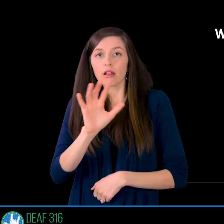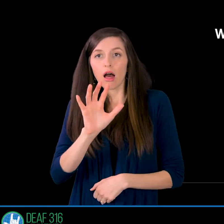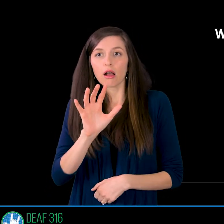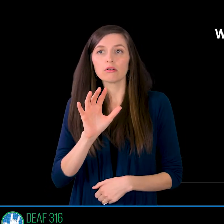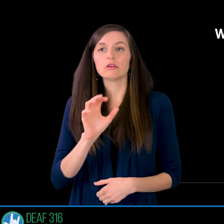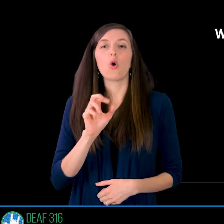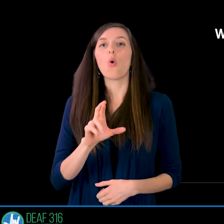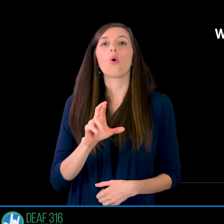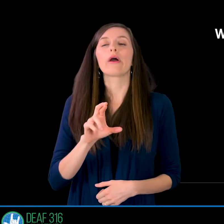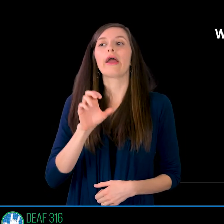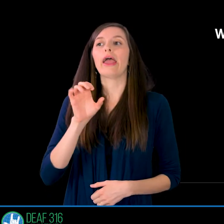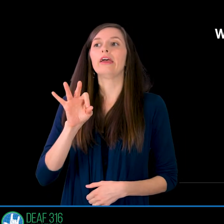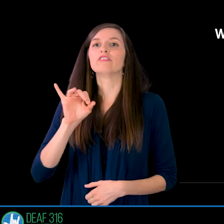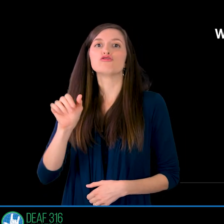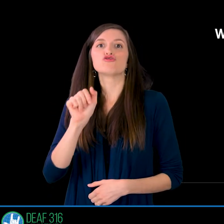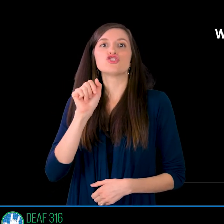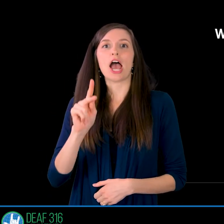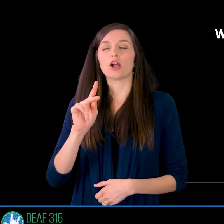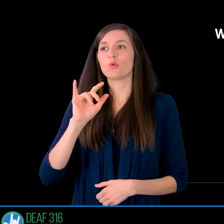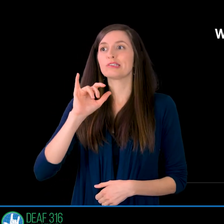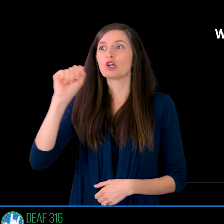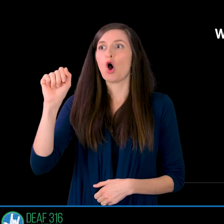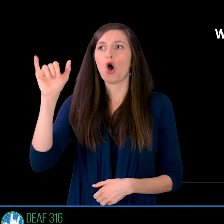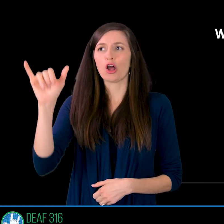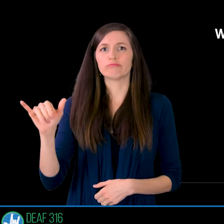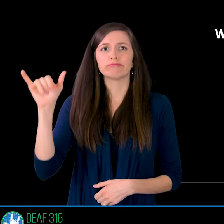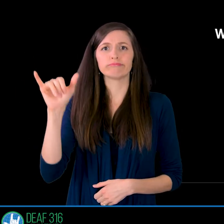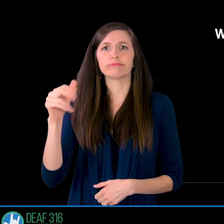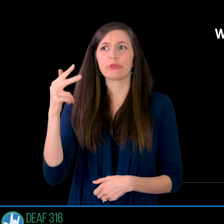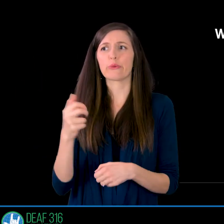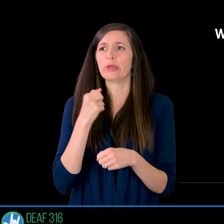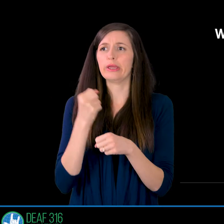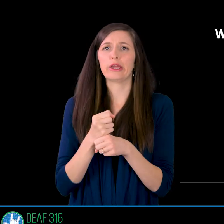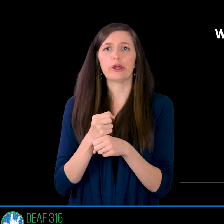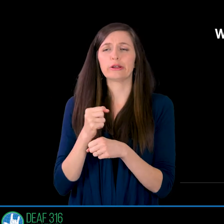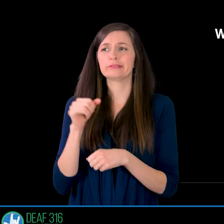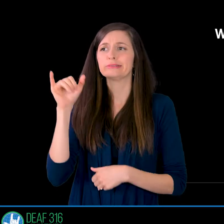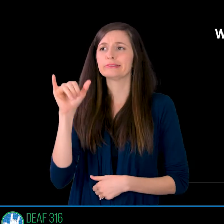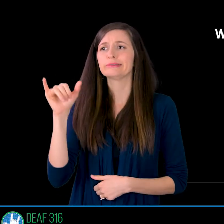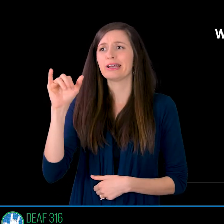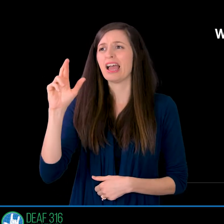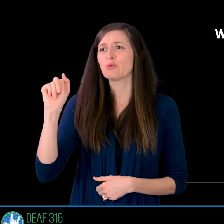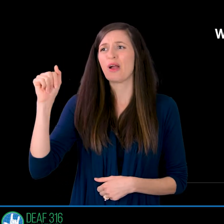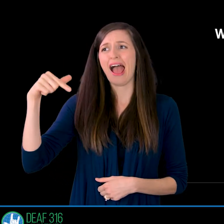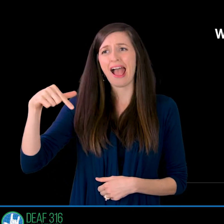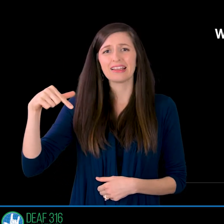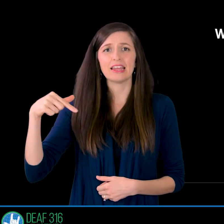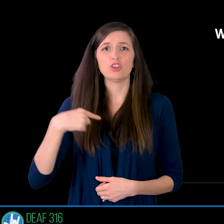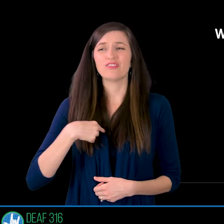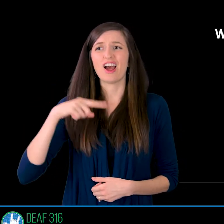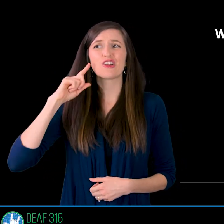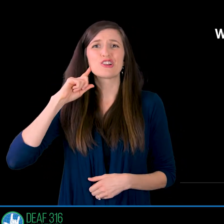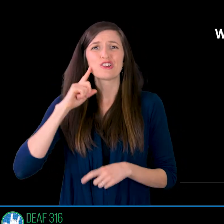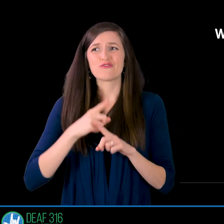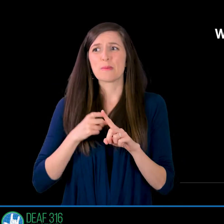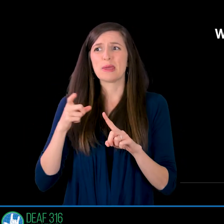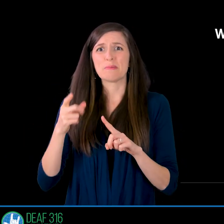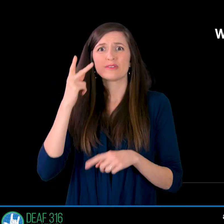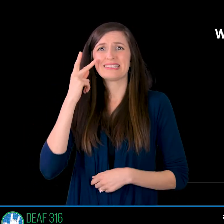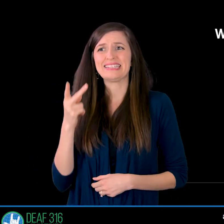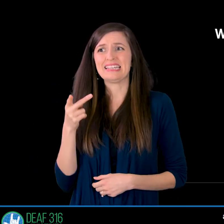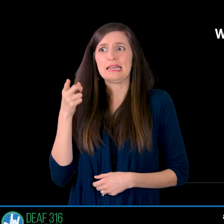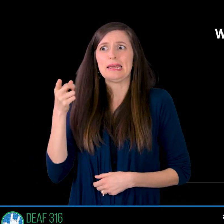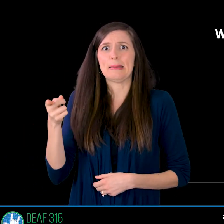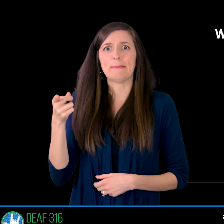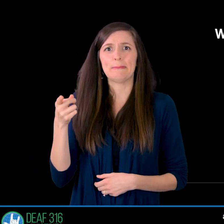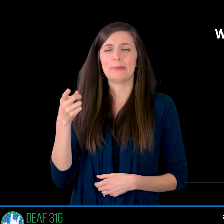or if Jack has been in Iraq for 3 years and you haven't seen him for 3 years and you haven't heard from him for 6